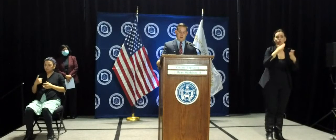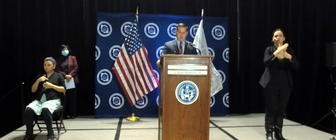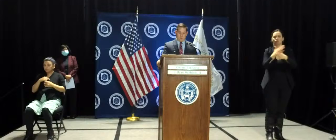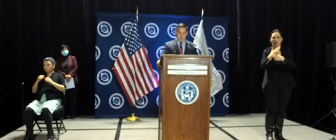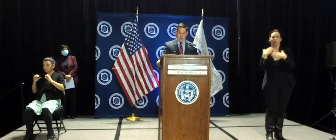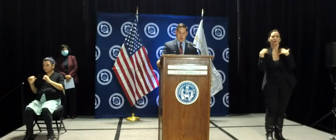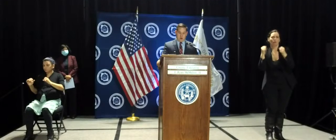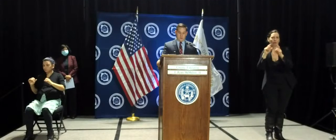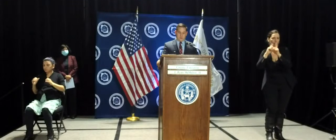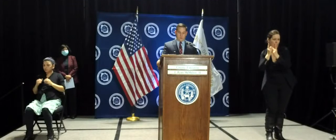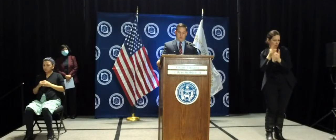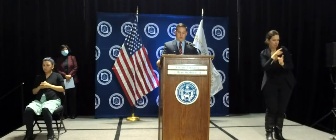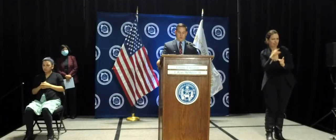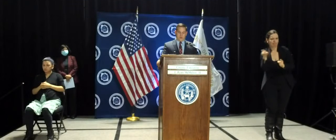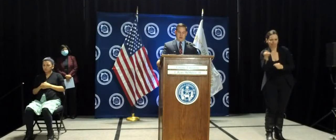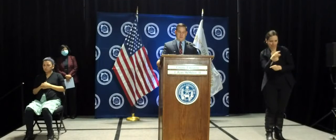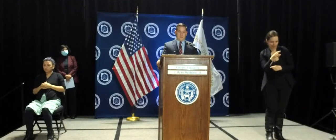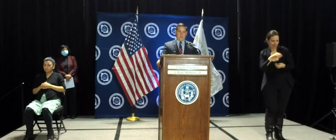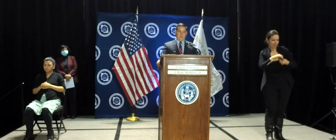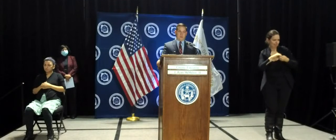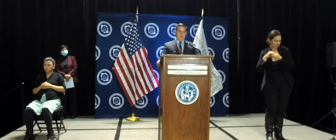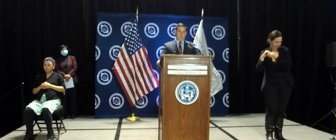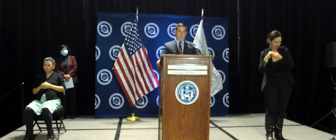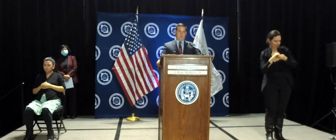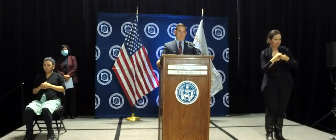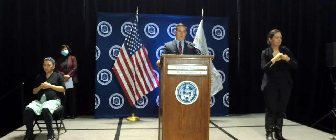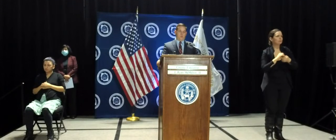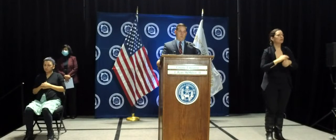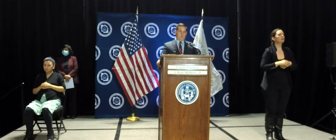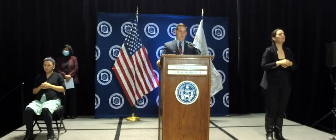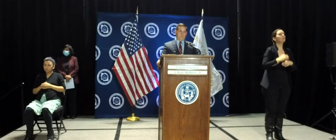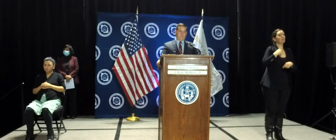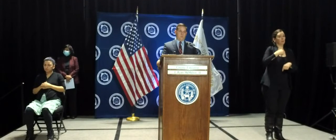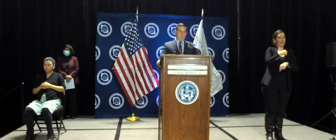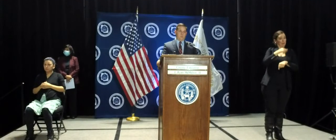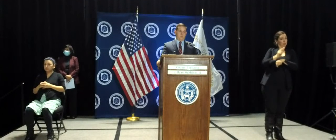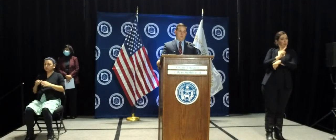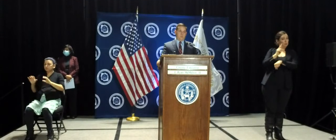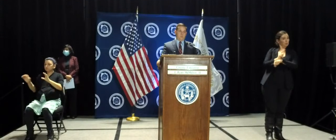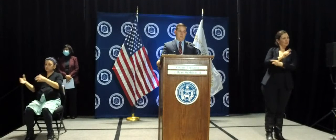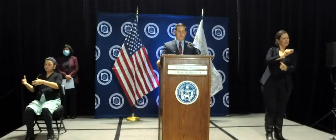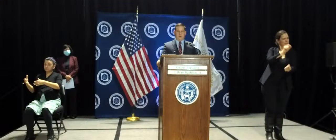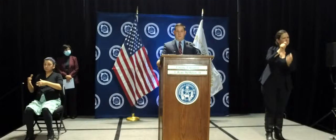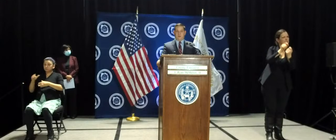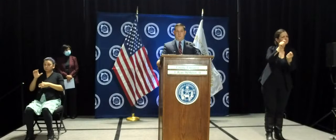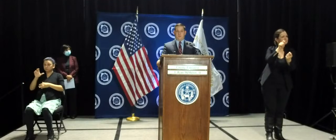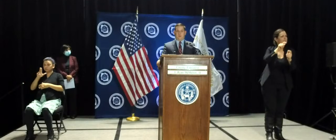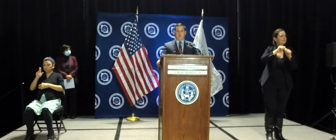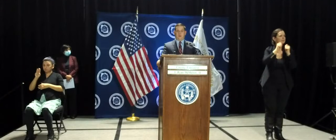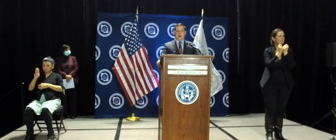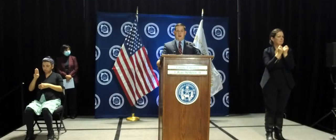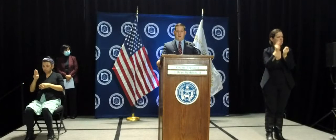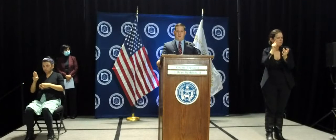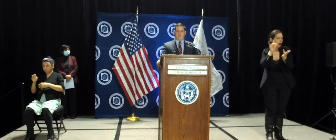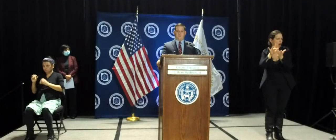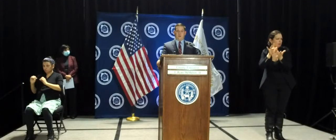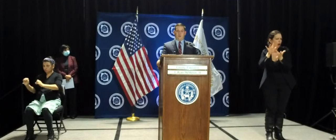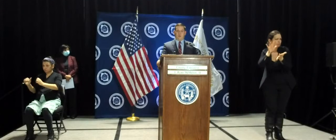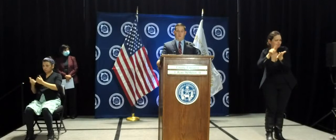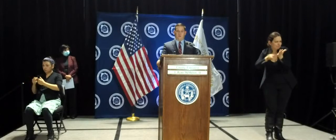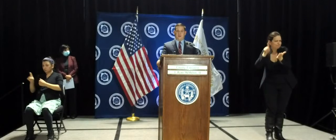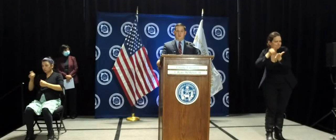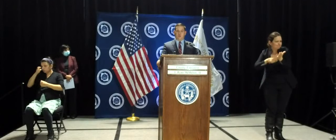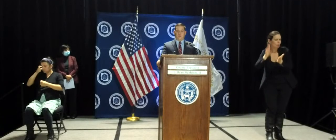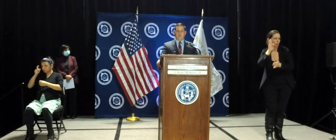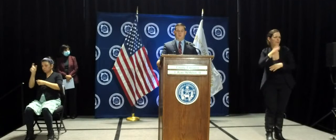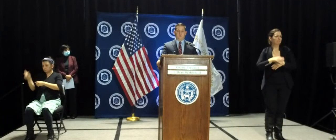tracing right now. When you look at we've been almost 100 people on and off have been going